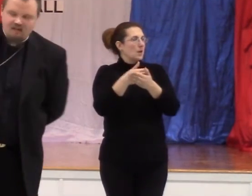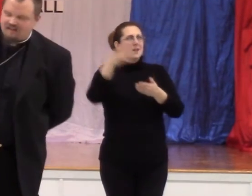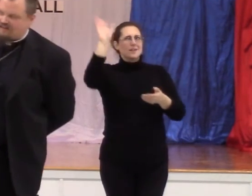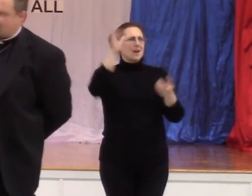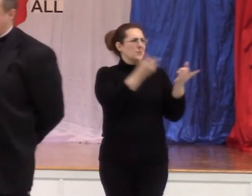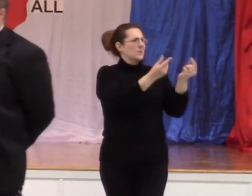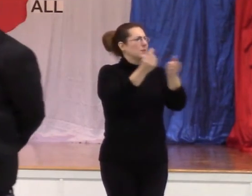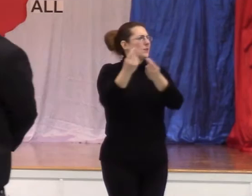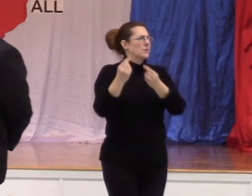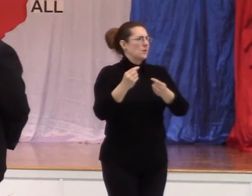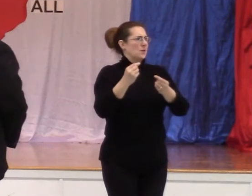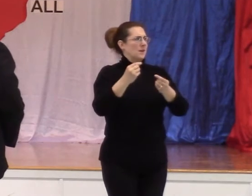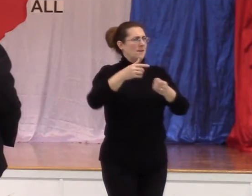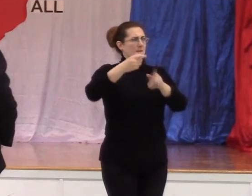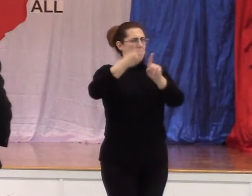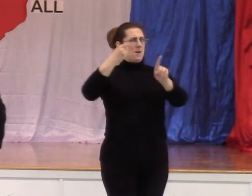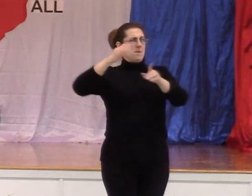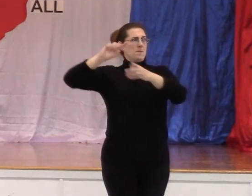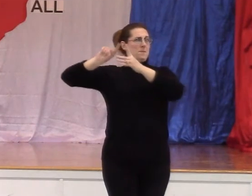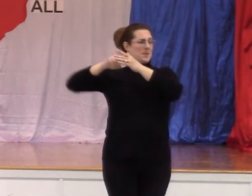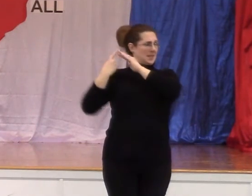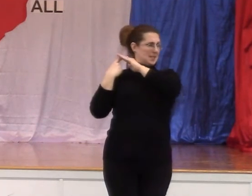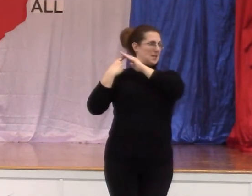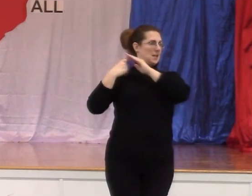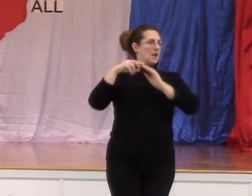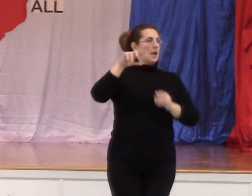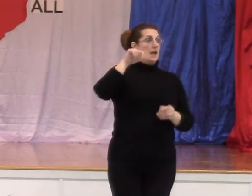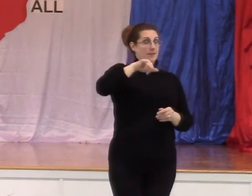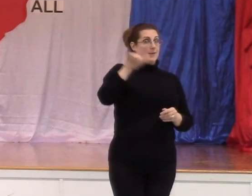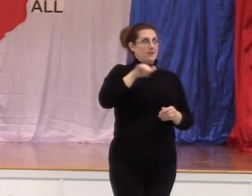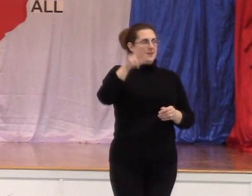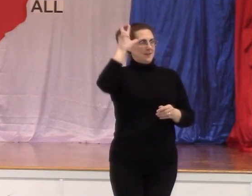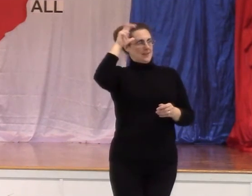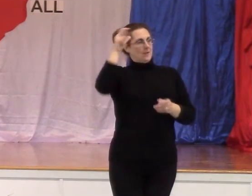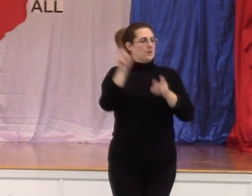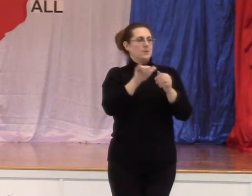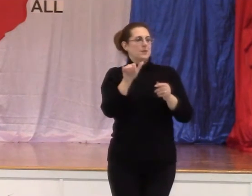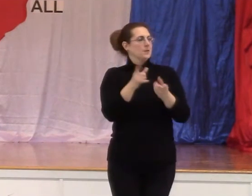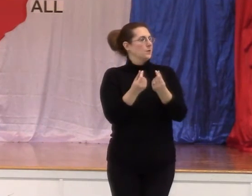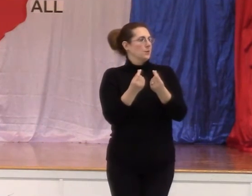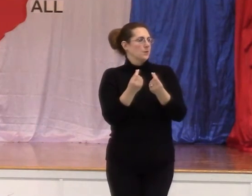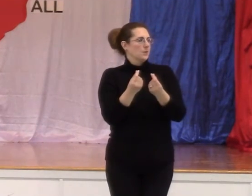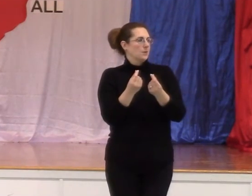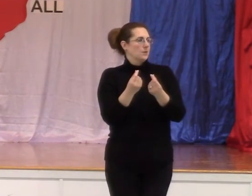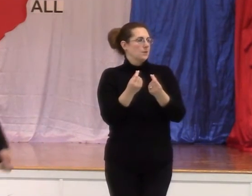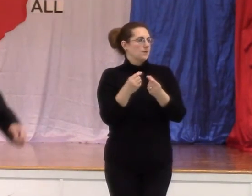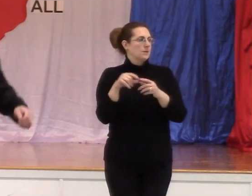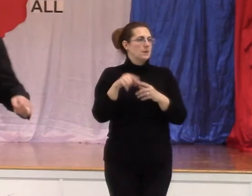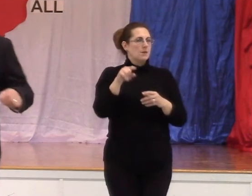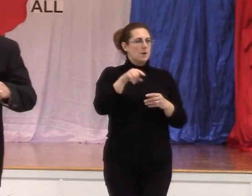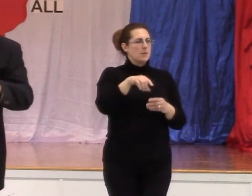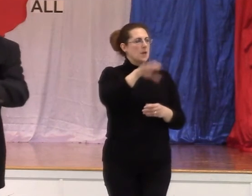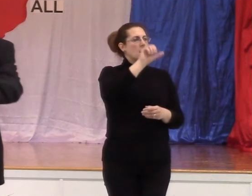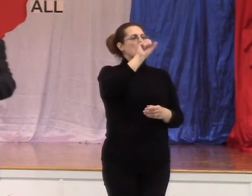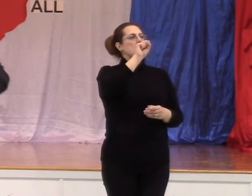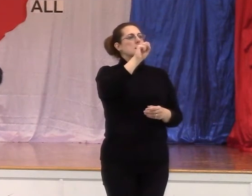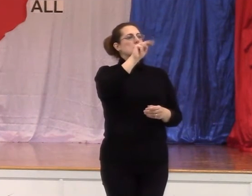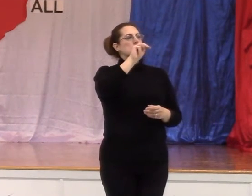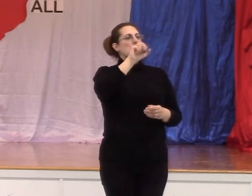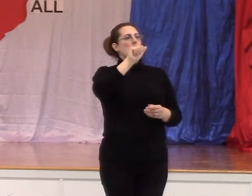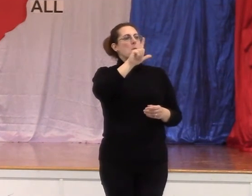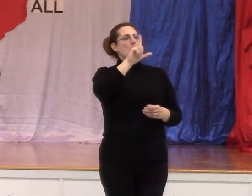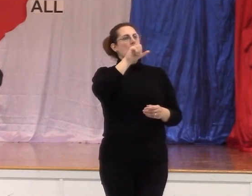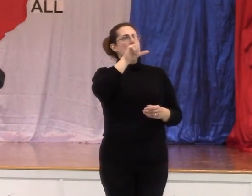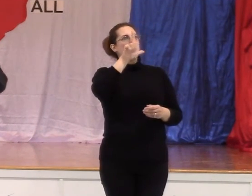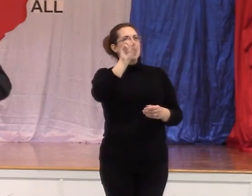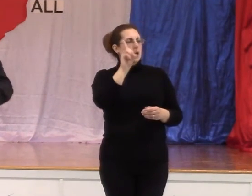been doing since the start. And this is, of course, what the devil's been doing since the start as well. From the Small Called Articles, which is Pastor Hull's favorite confessional